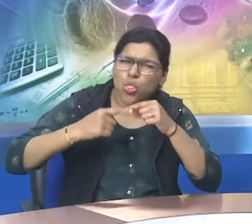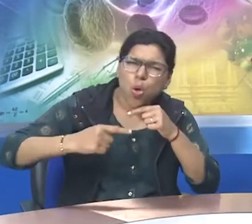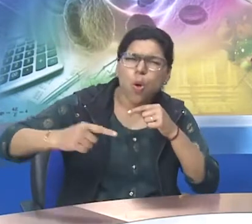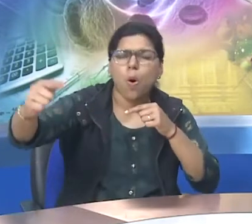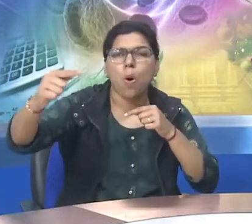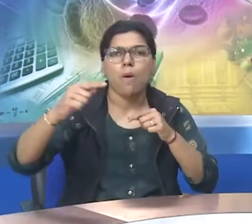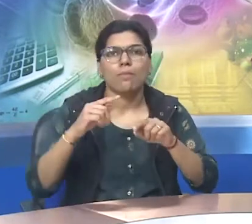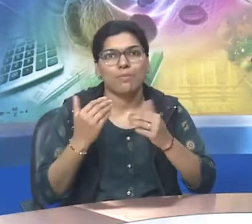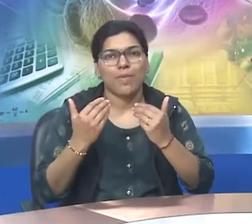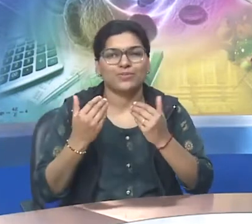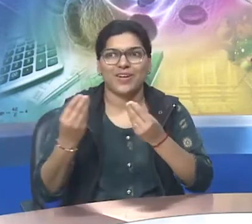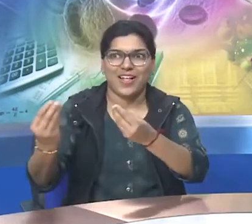those happy life